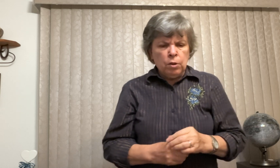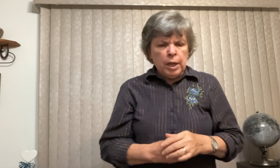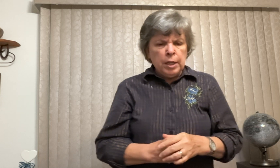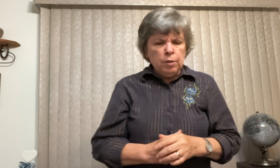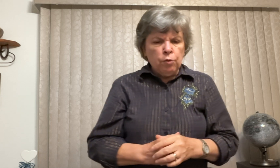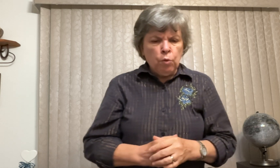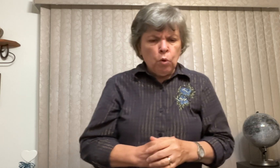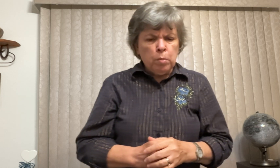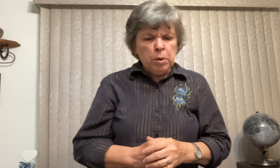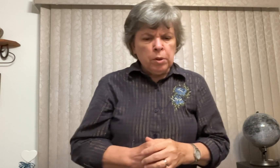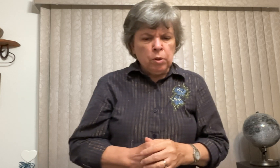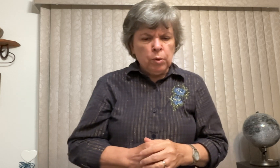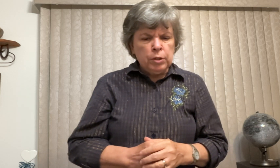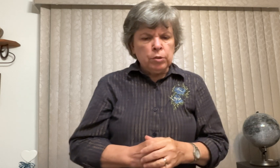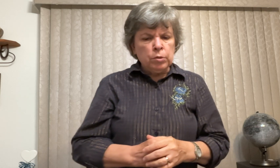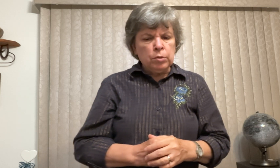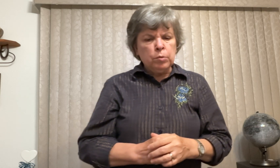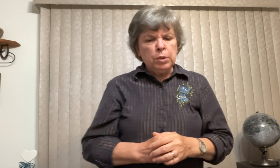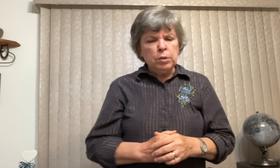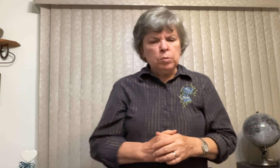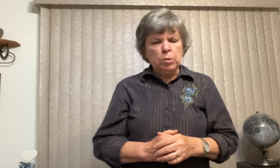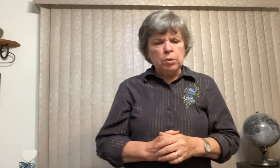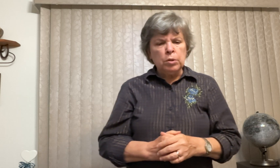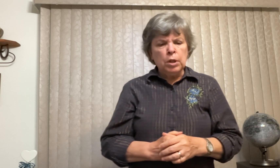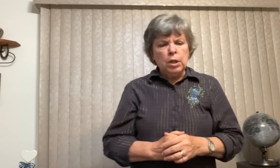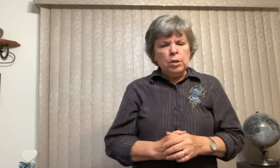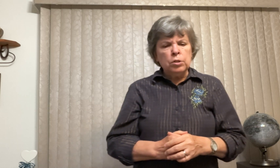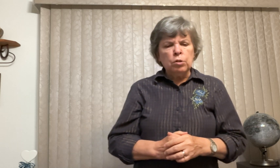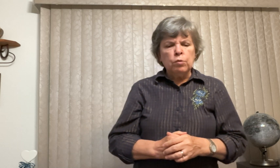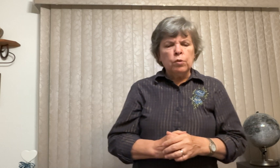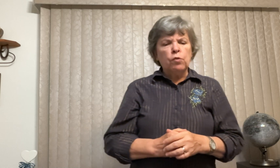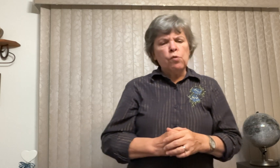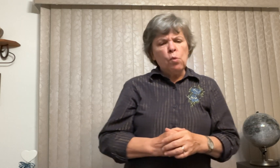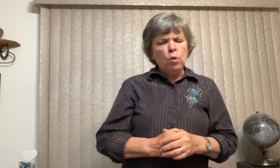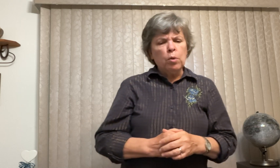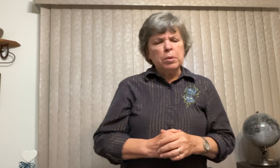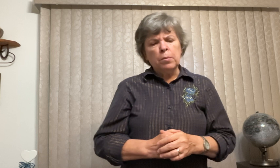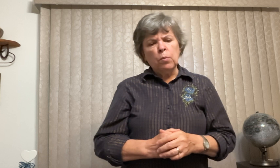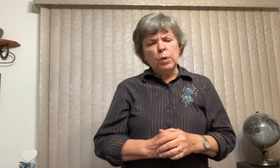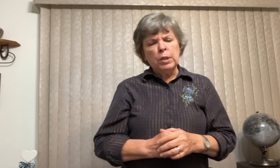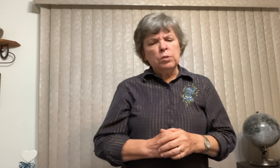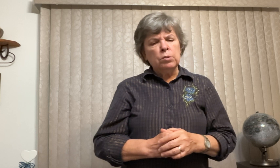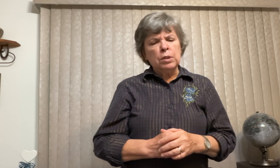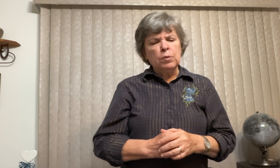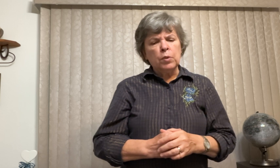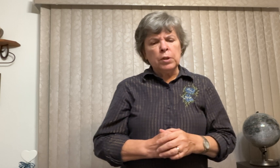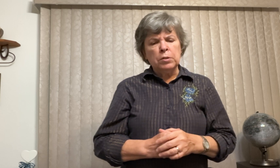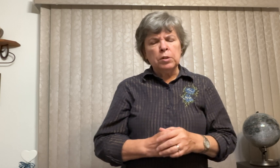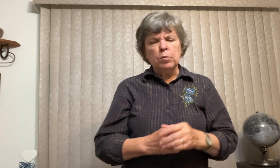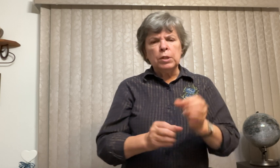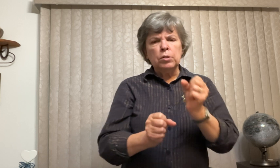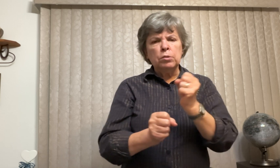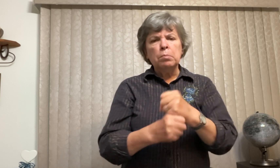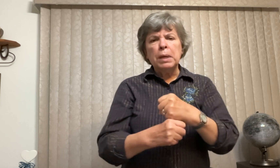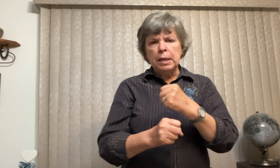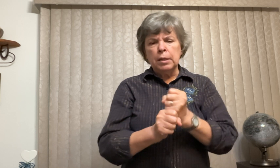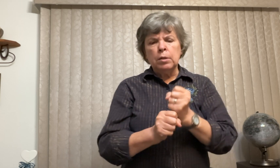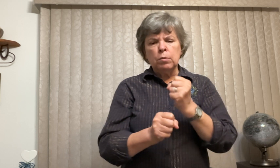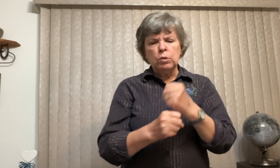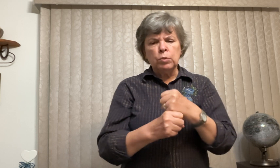he formed the creatures with his word. So for formed, we could do several things here. We could do make, which we